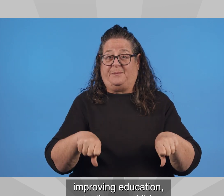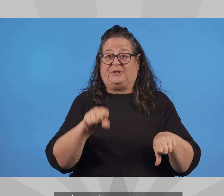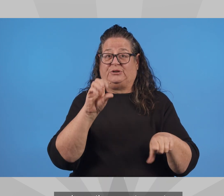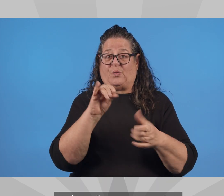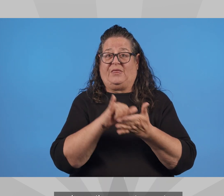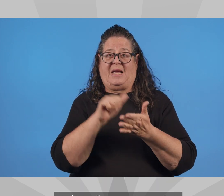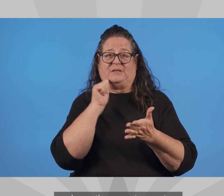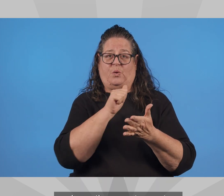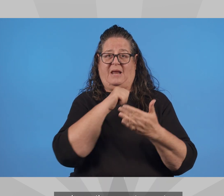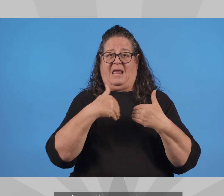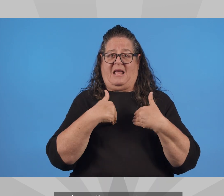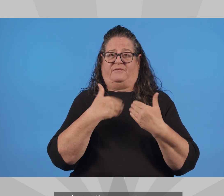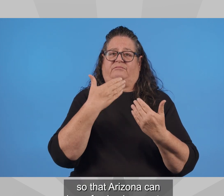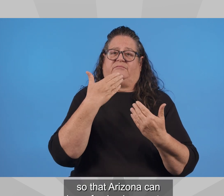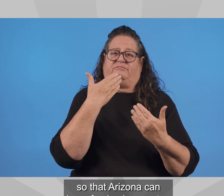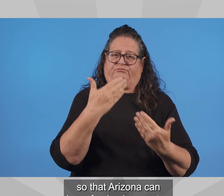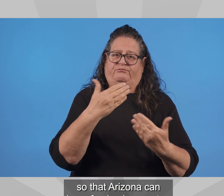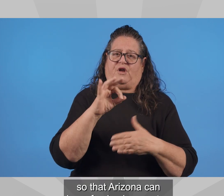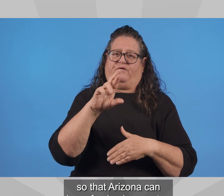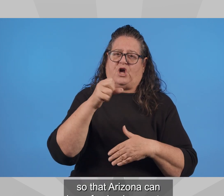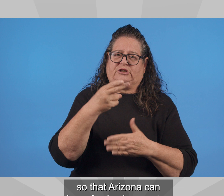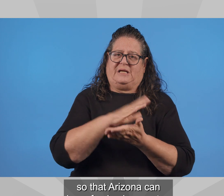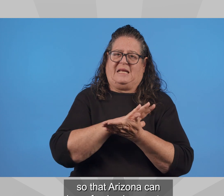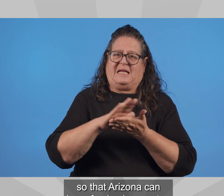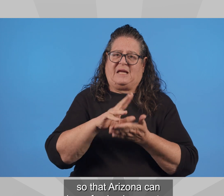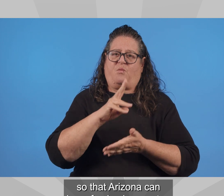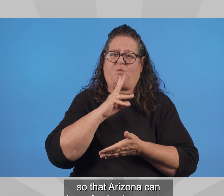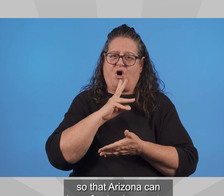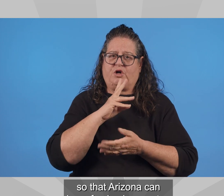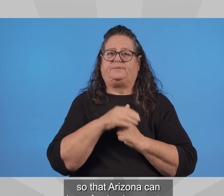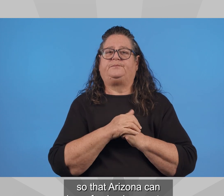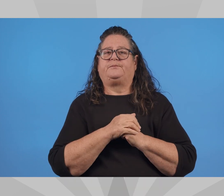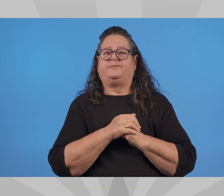and creating a water system so that Arizona can have fresh, clean water.